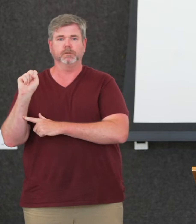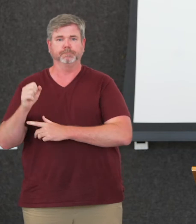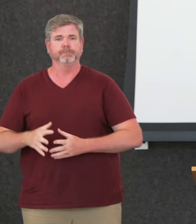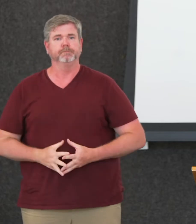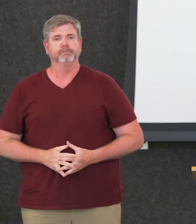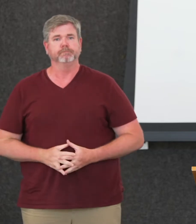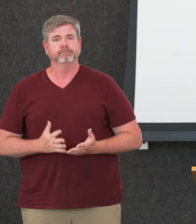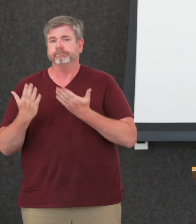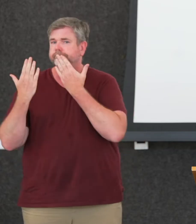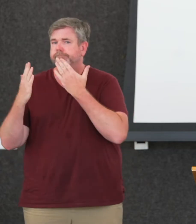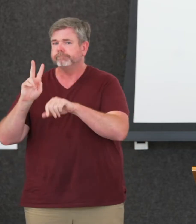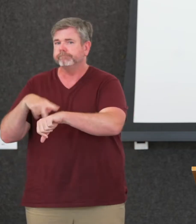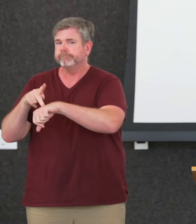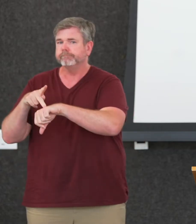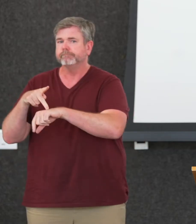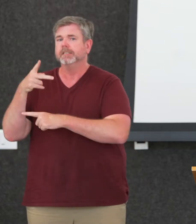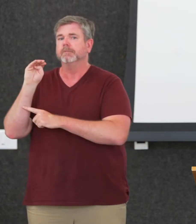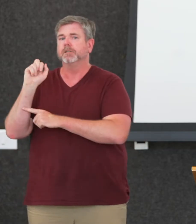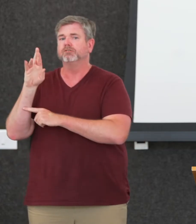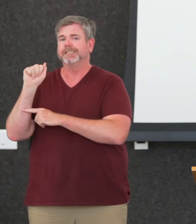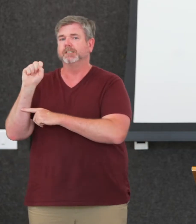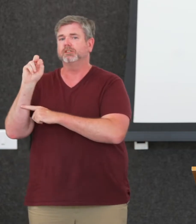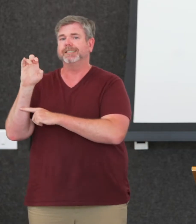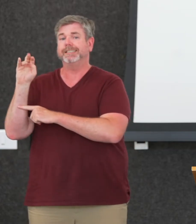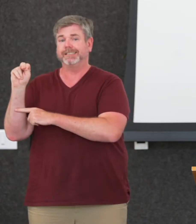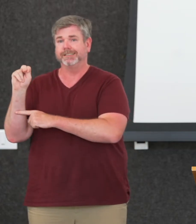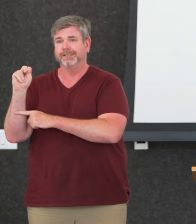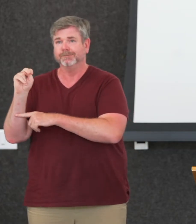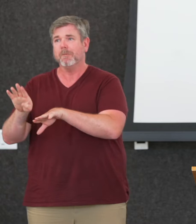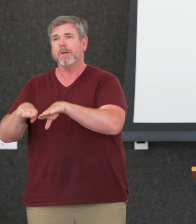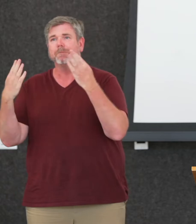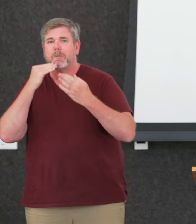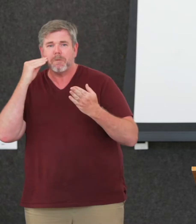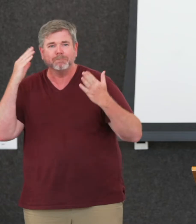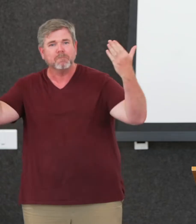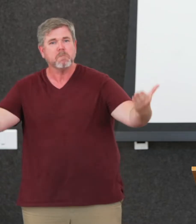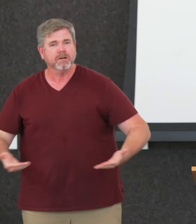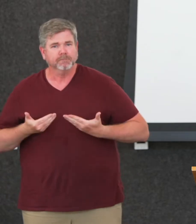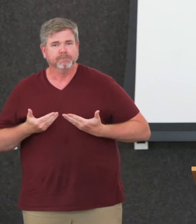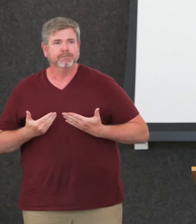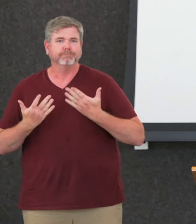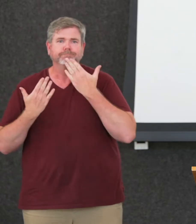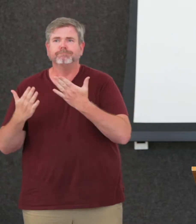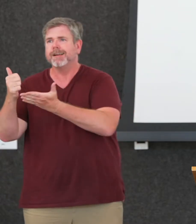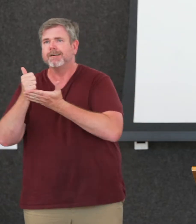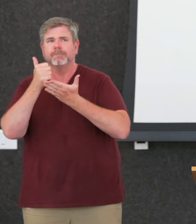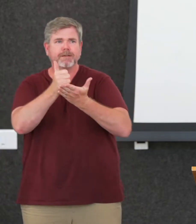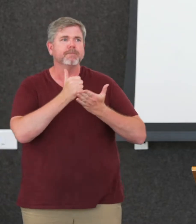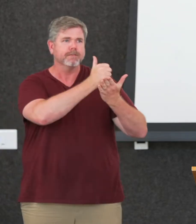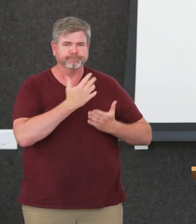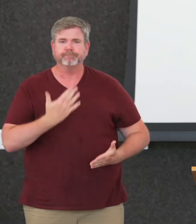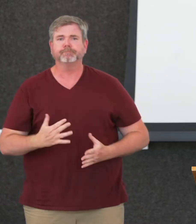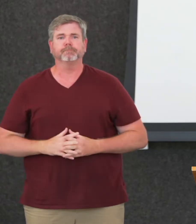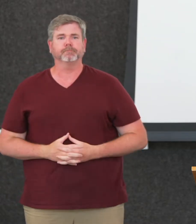Maria Jackson, for opening up her home and the entire staff for being so helpful. For those of you who are listening